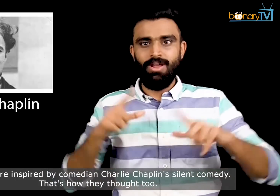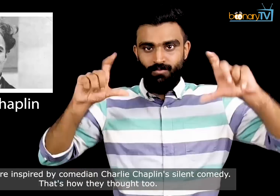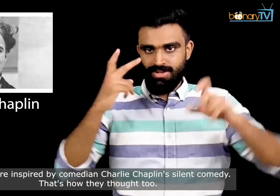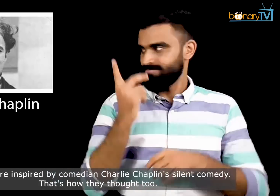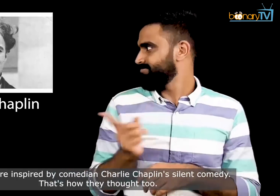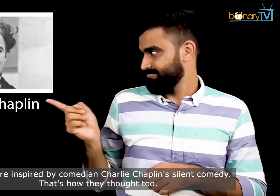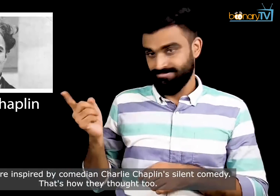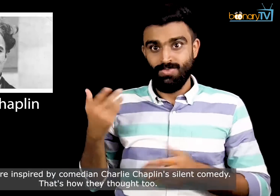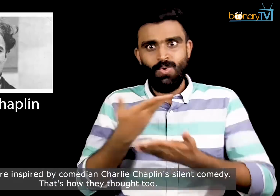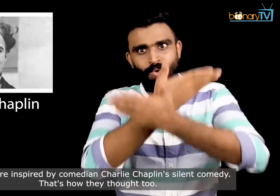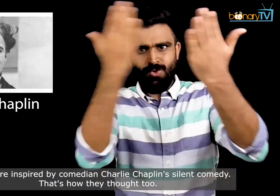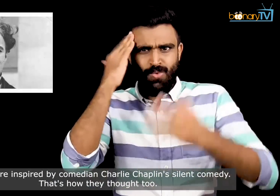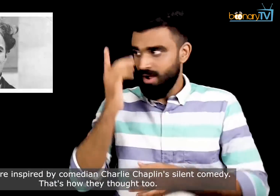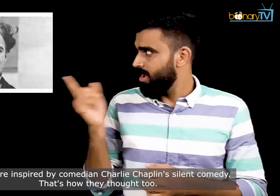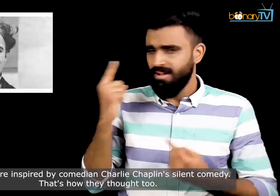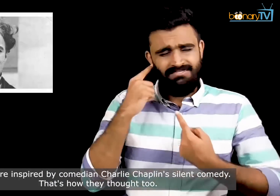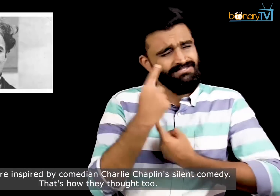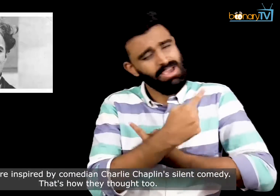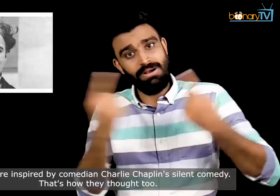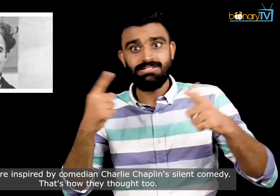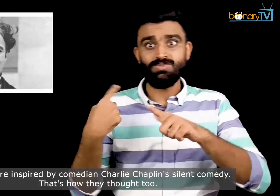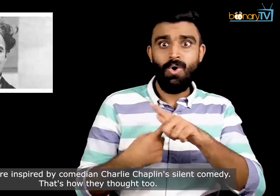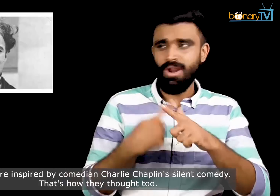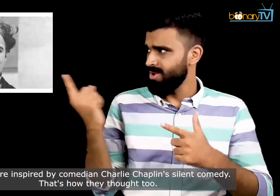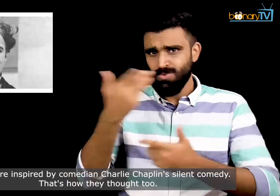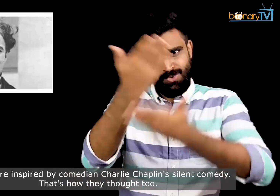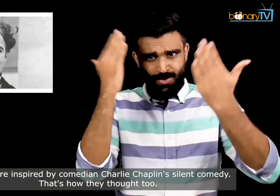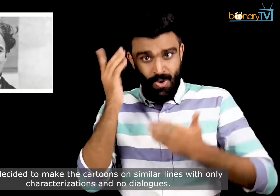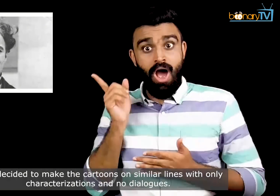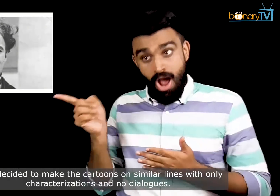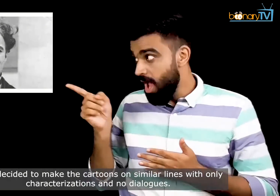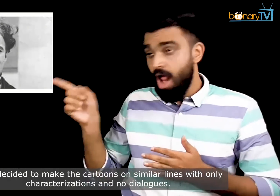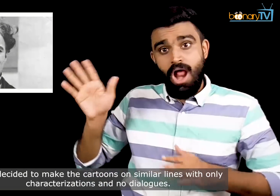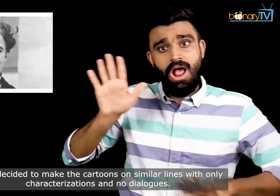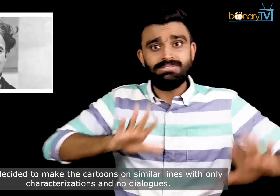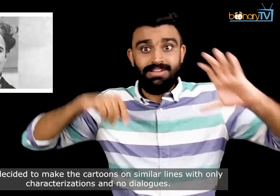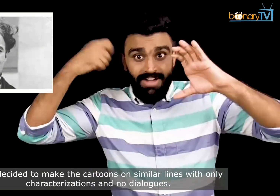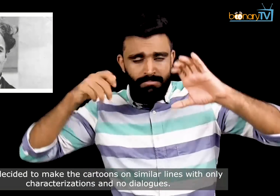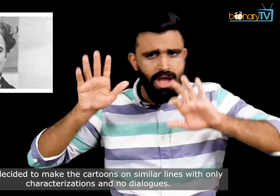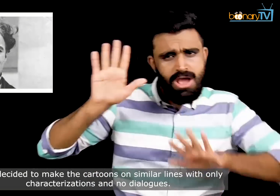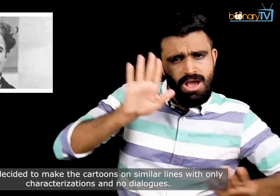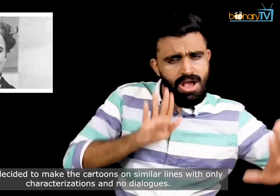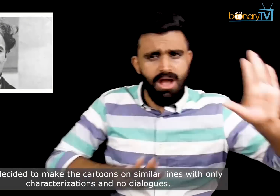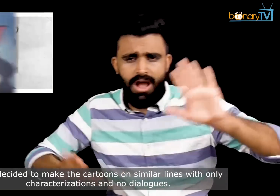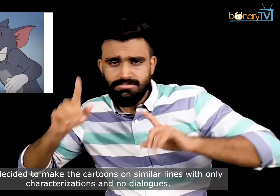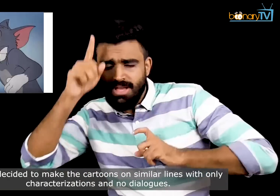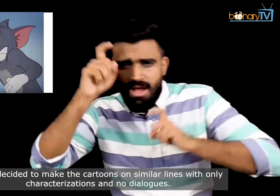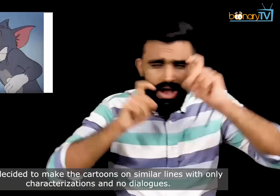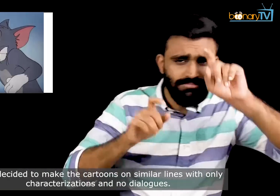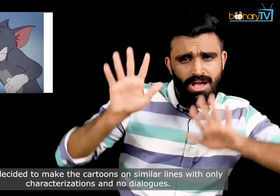comedy. That's how they thought too. They decided to make the cartoons on similar lines